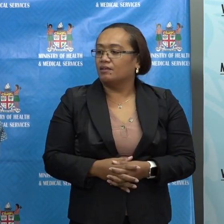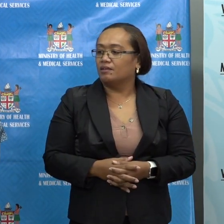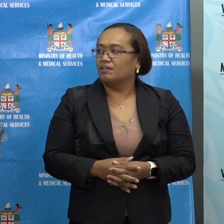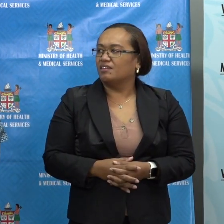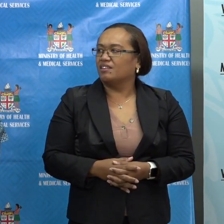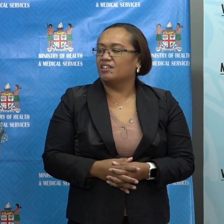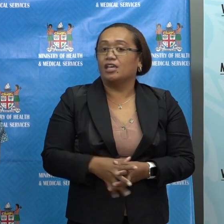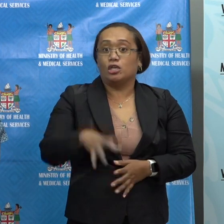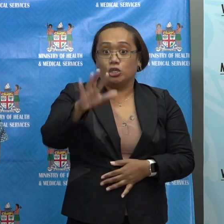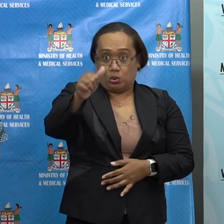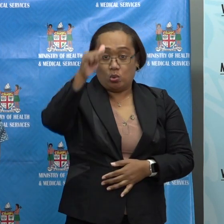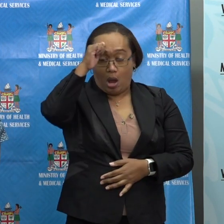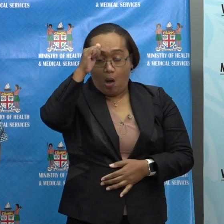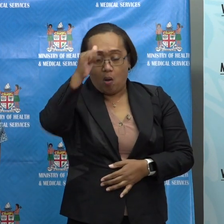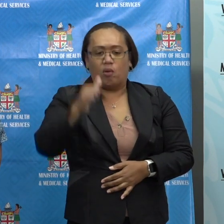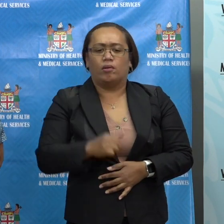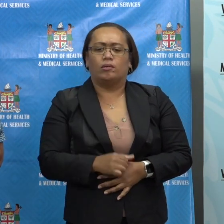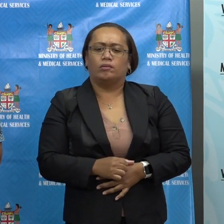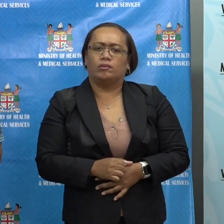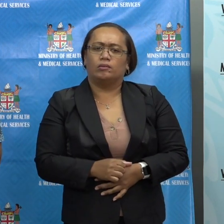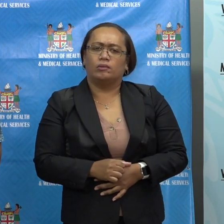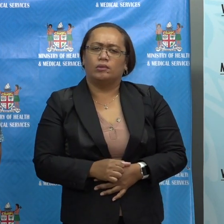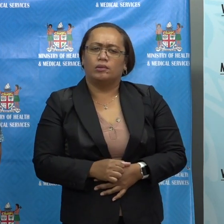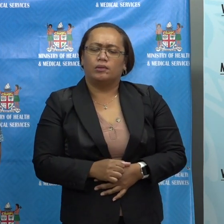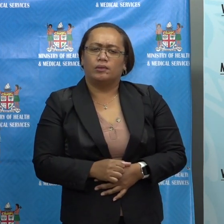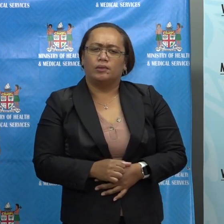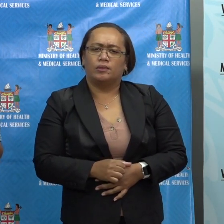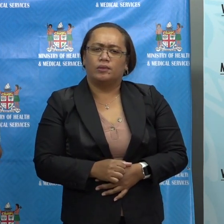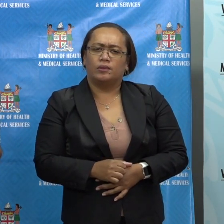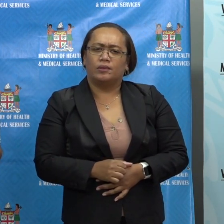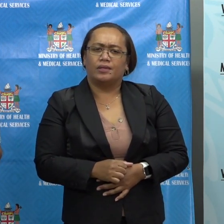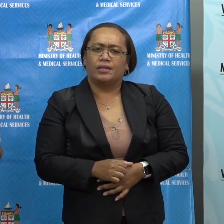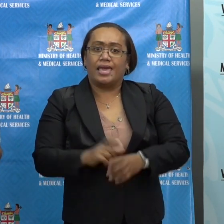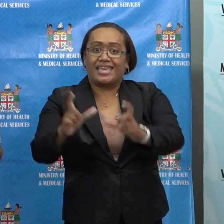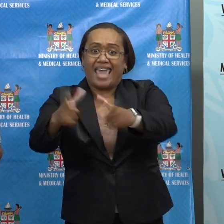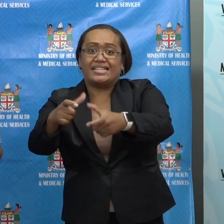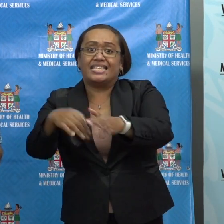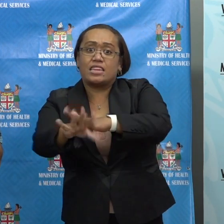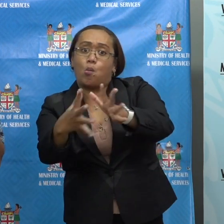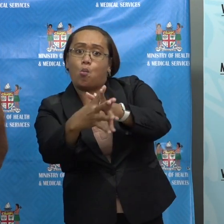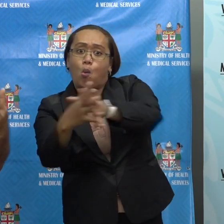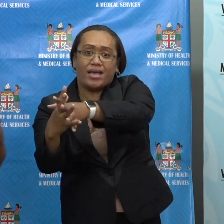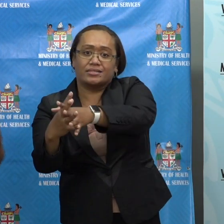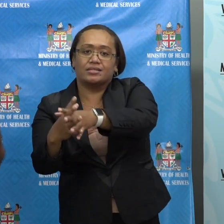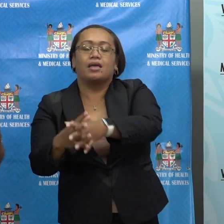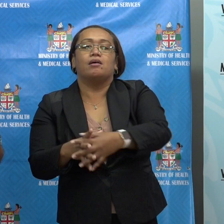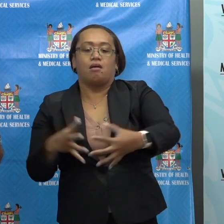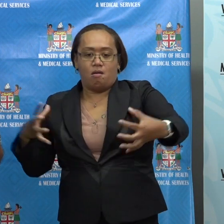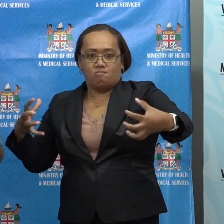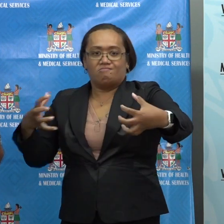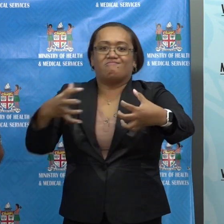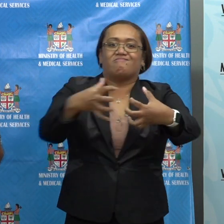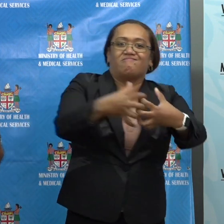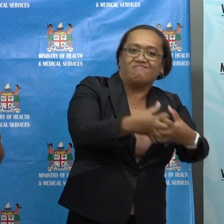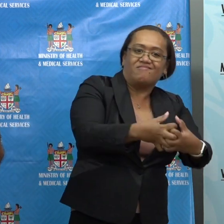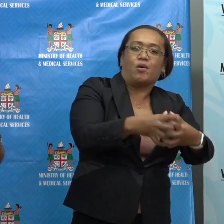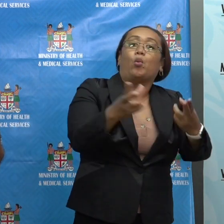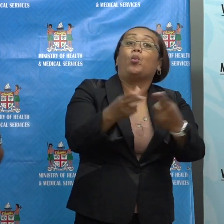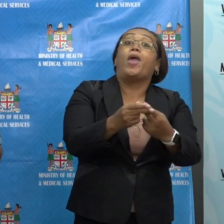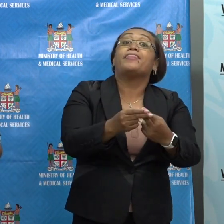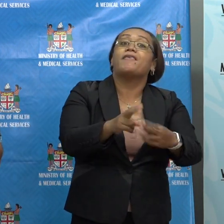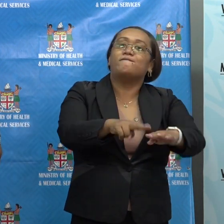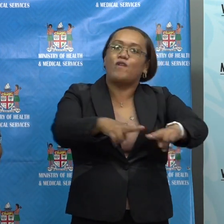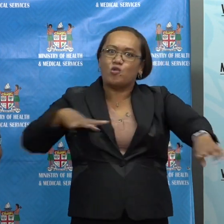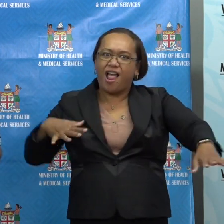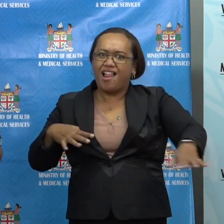You know that the cases in the West, they all related to the funeral,